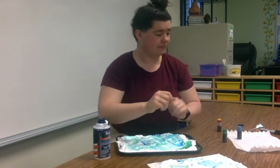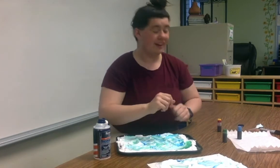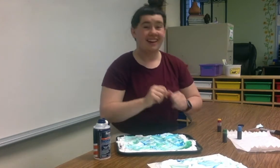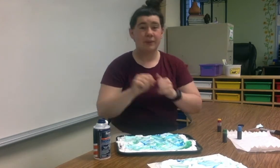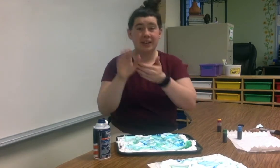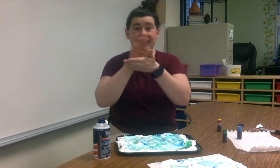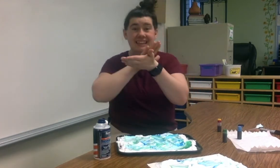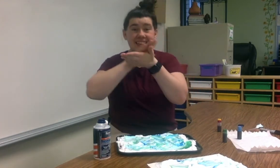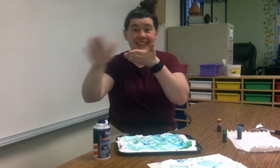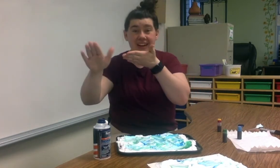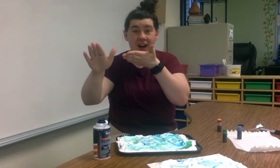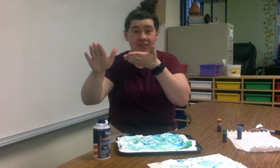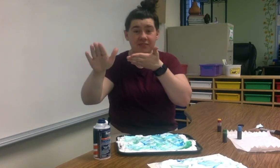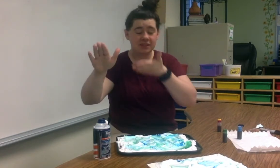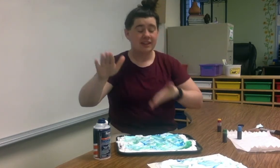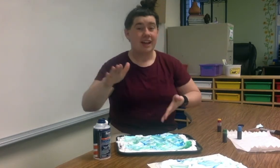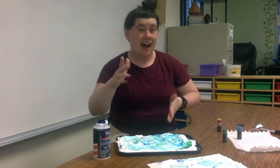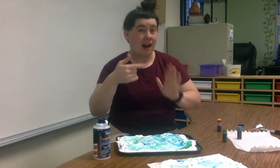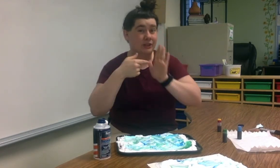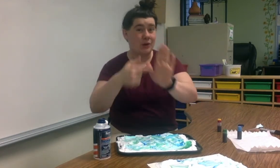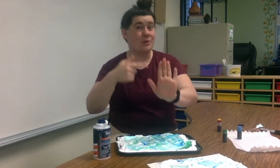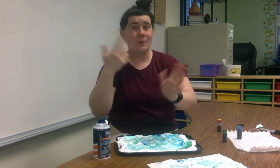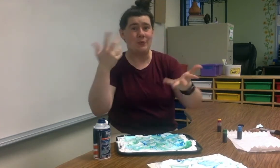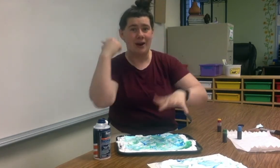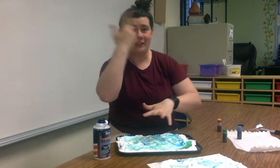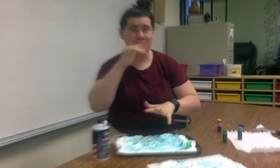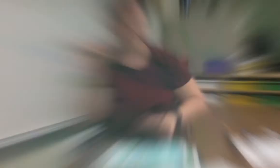Then we need to clean it off, and I'll show you what it looks like.